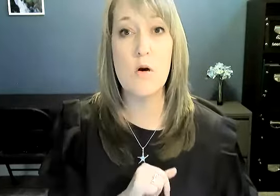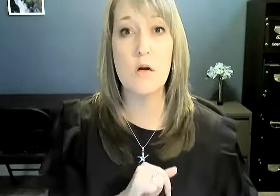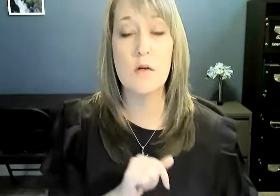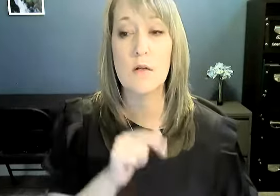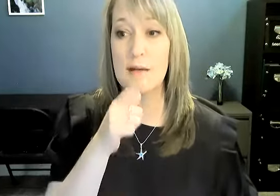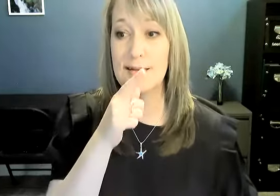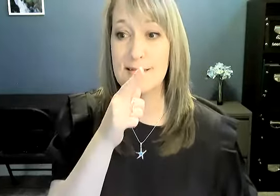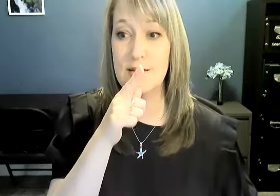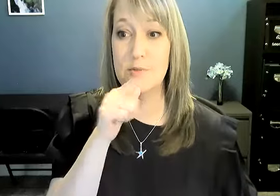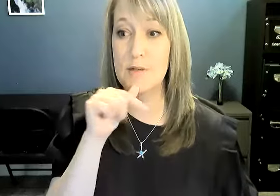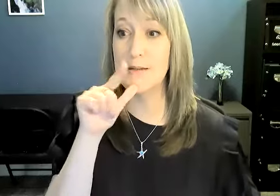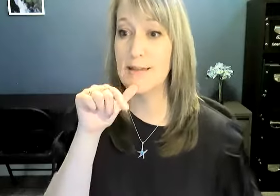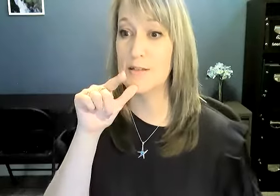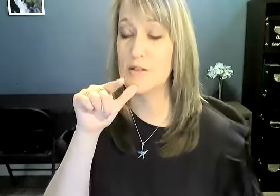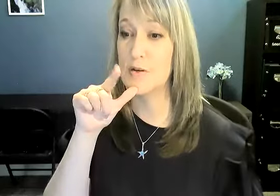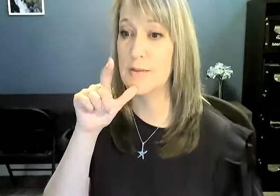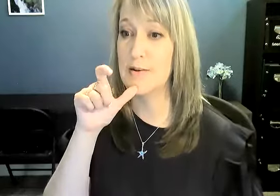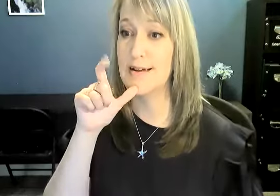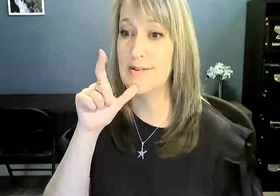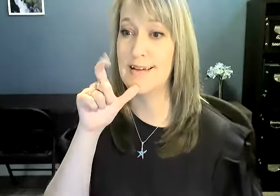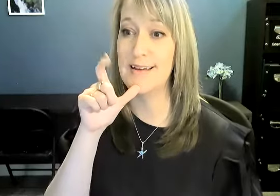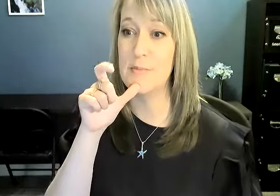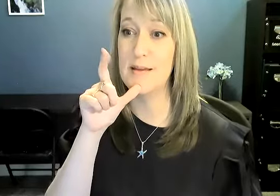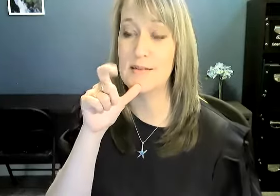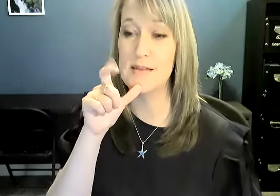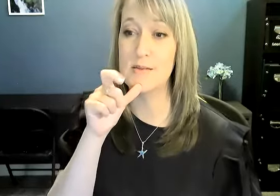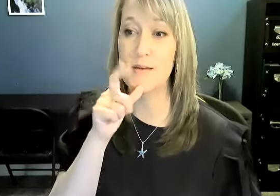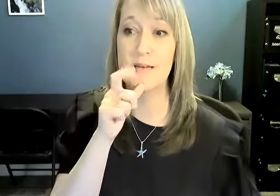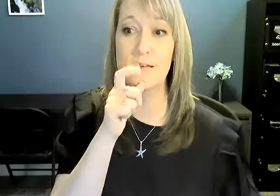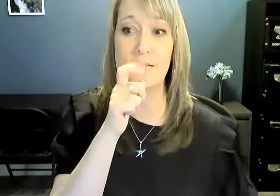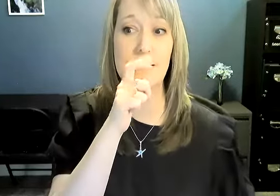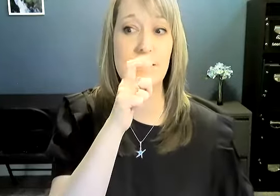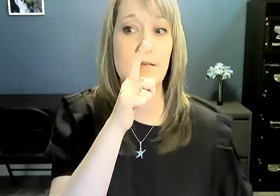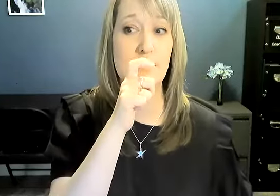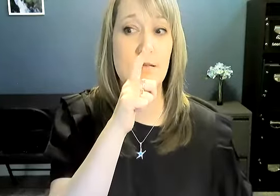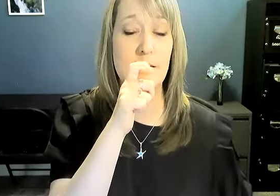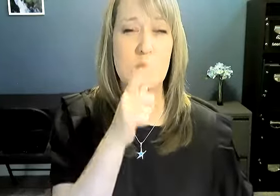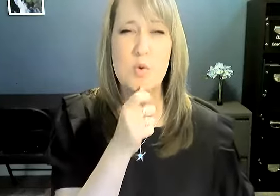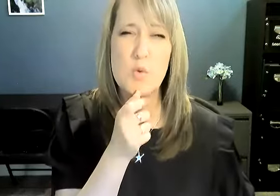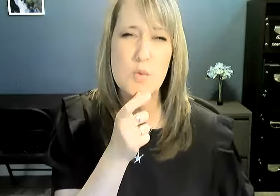or instead of wiggling it just straight up and down, it kind of bends this way, who.